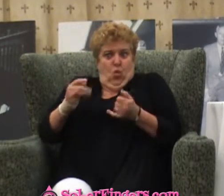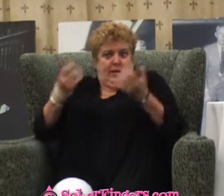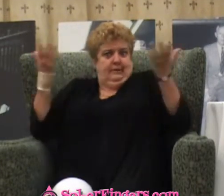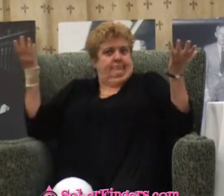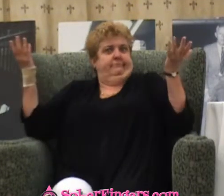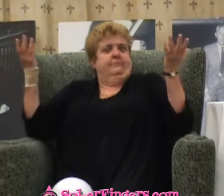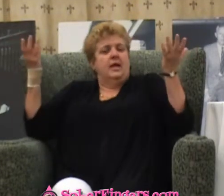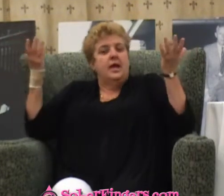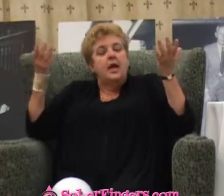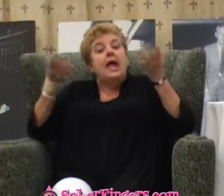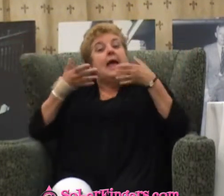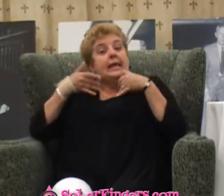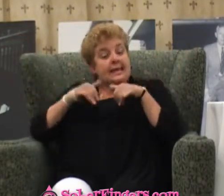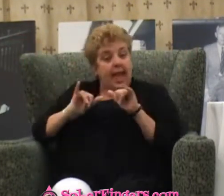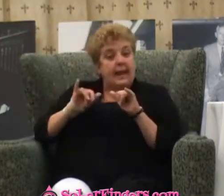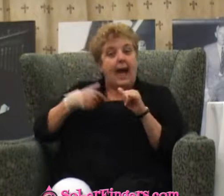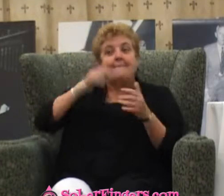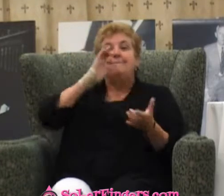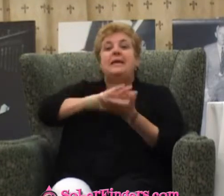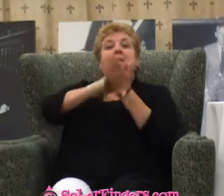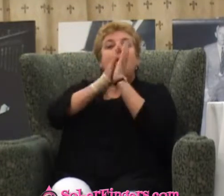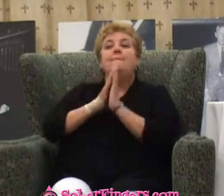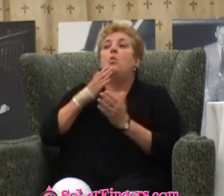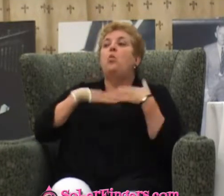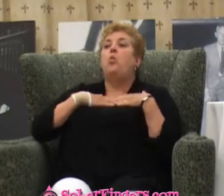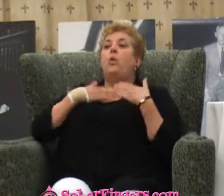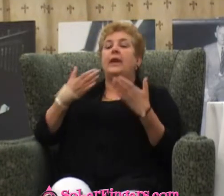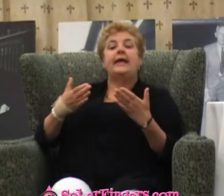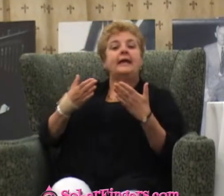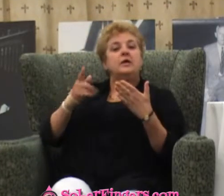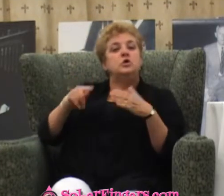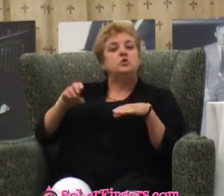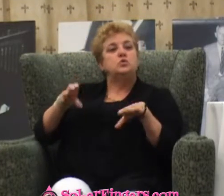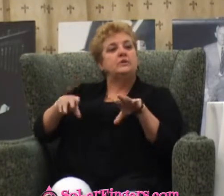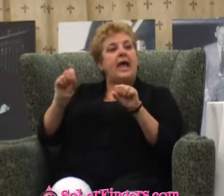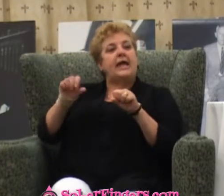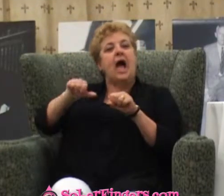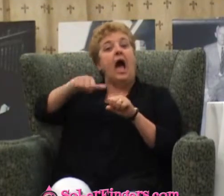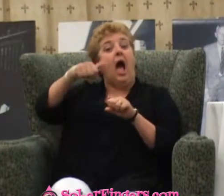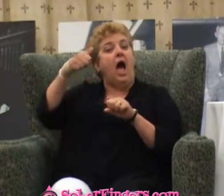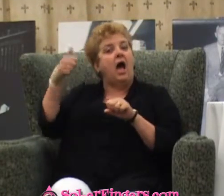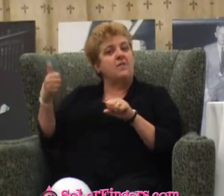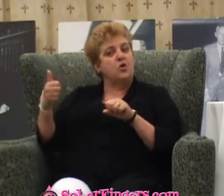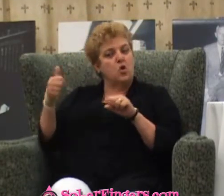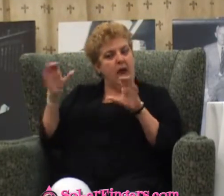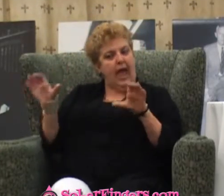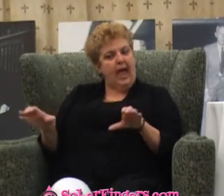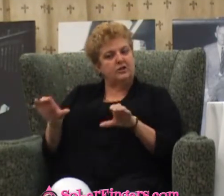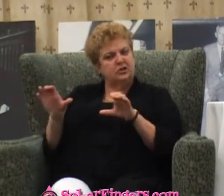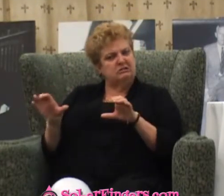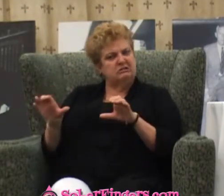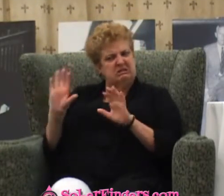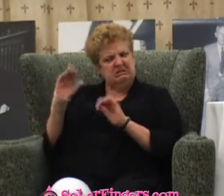Yet when I become willing to take other seemingly unrelated actions, all of a sudden I have freedom from